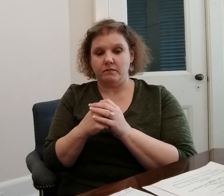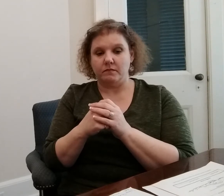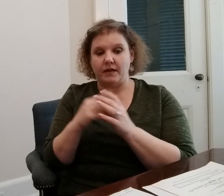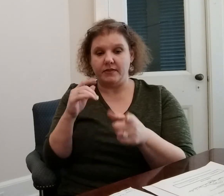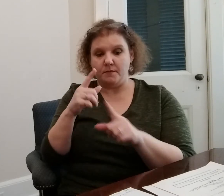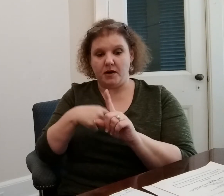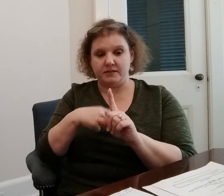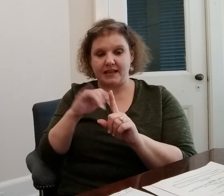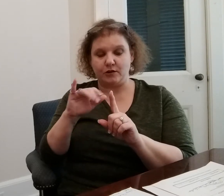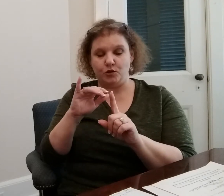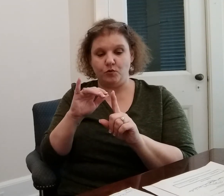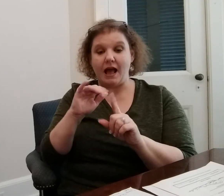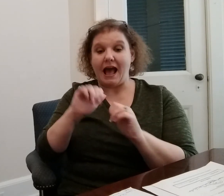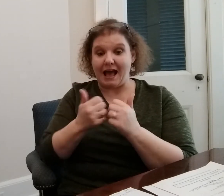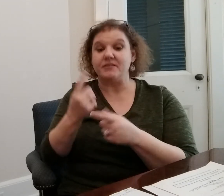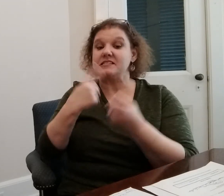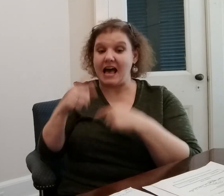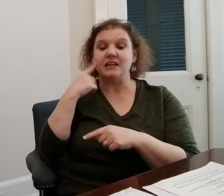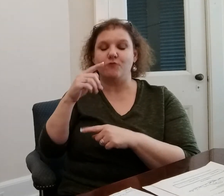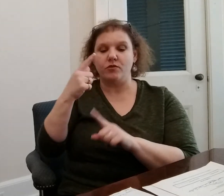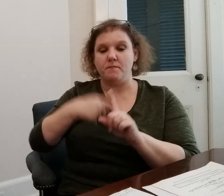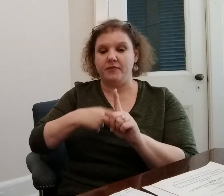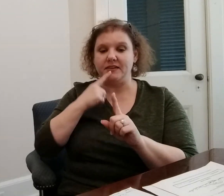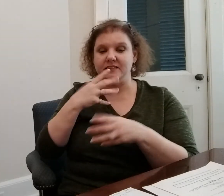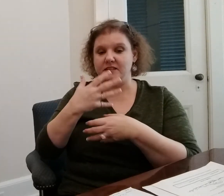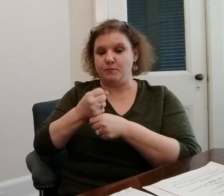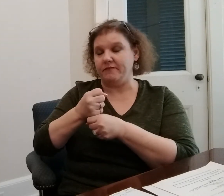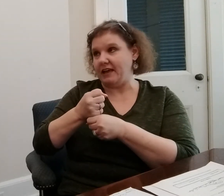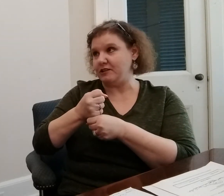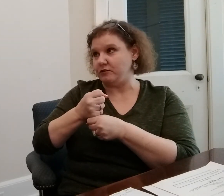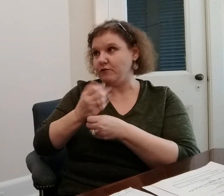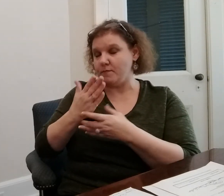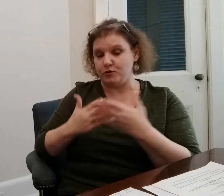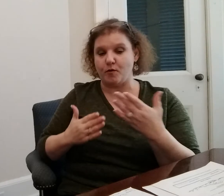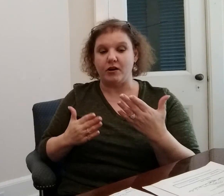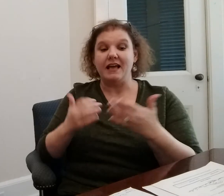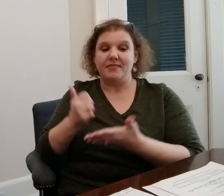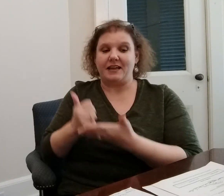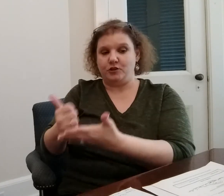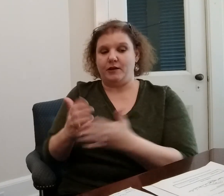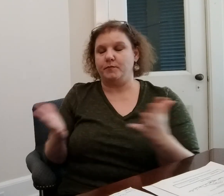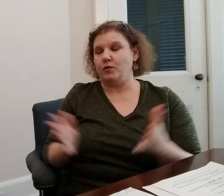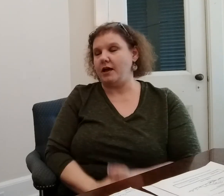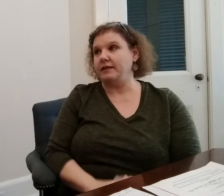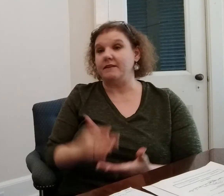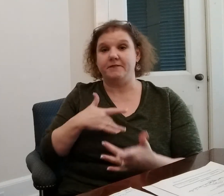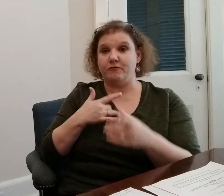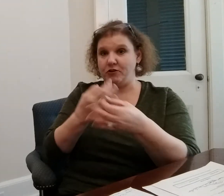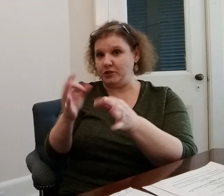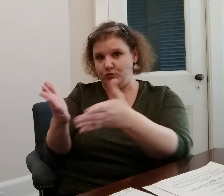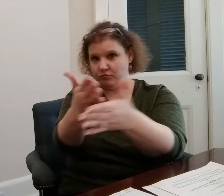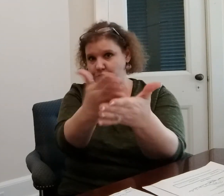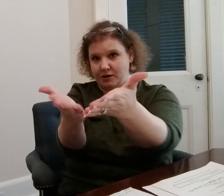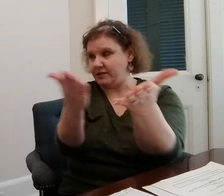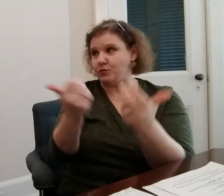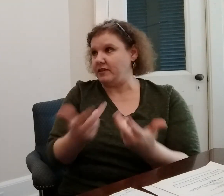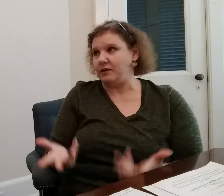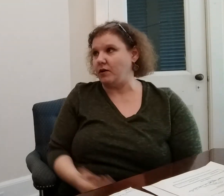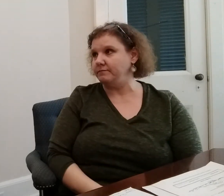um and then the months how you the sign for the month is the abbreviation for the most part that should help you all right and feel free to